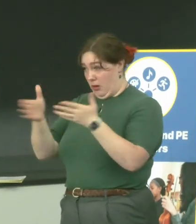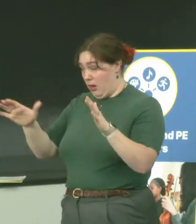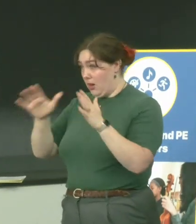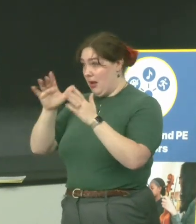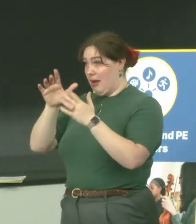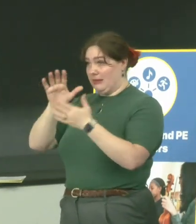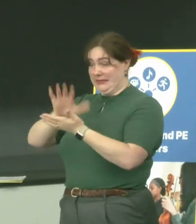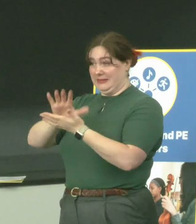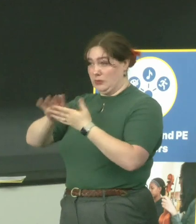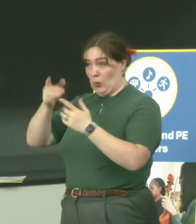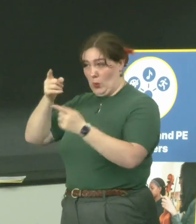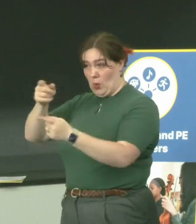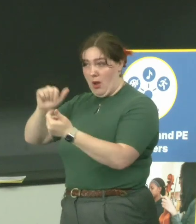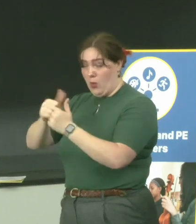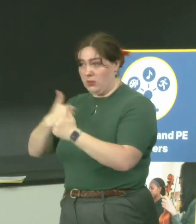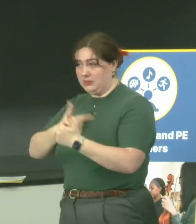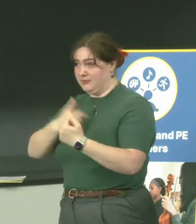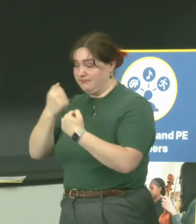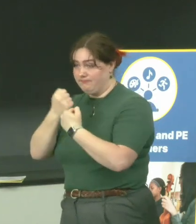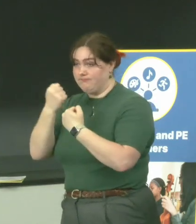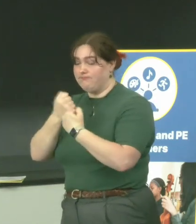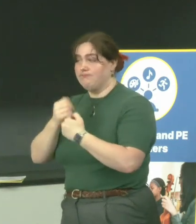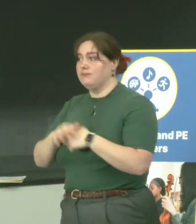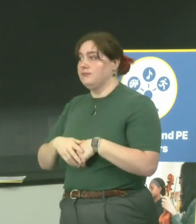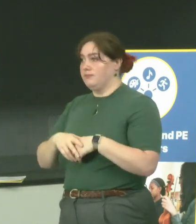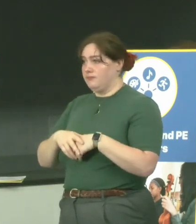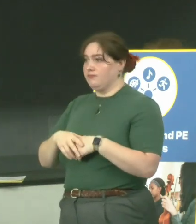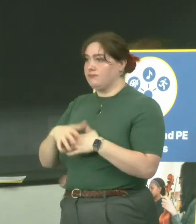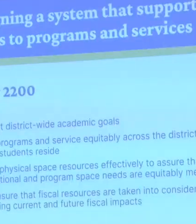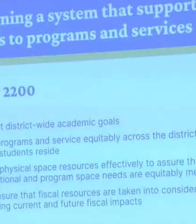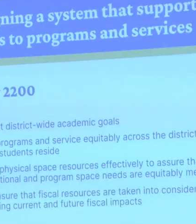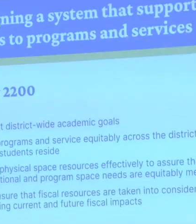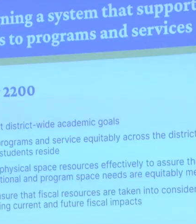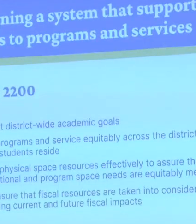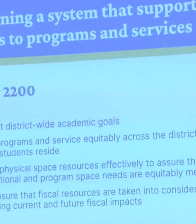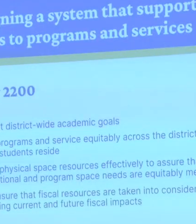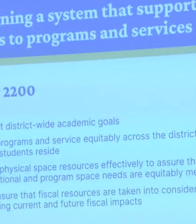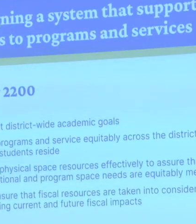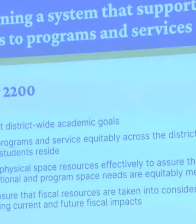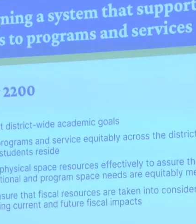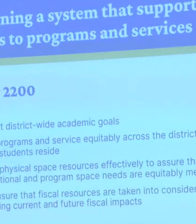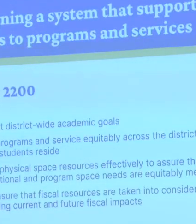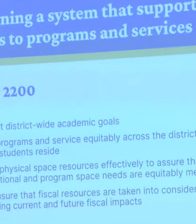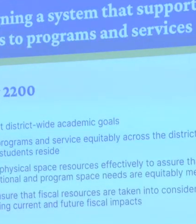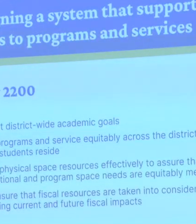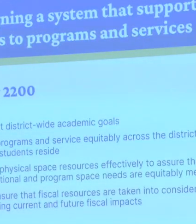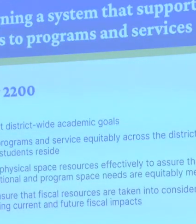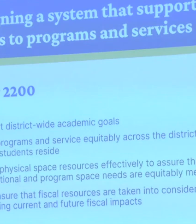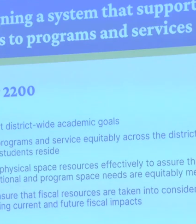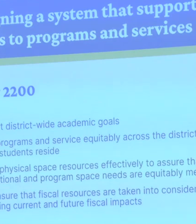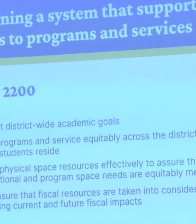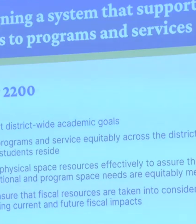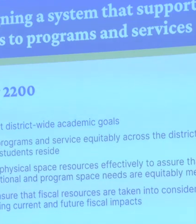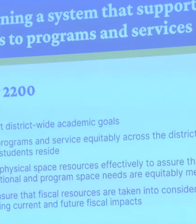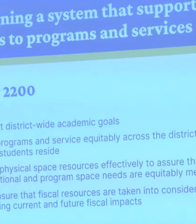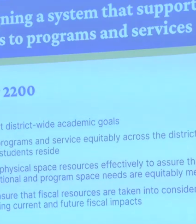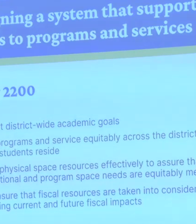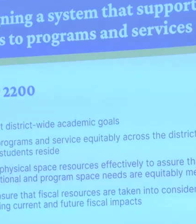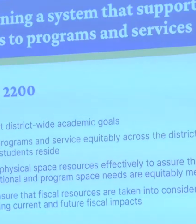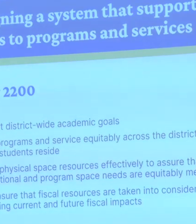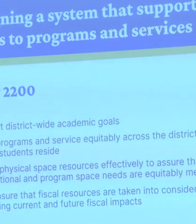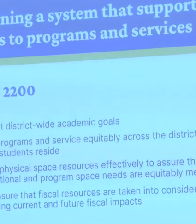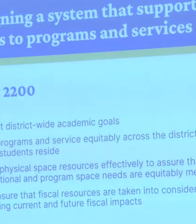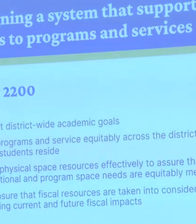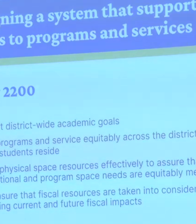goals? Looking at placing programs equitably across the districts, across the district where students reside. One thing that